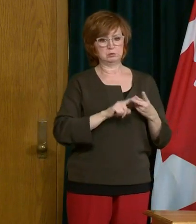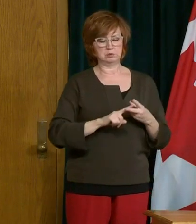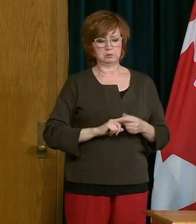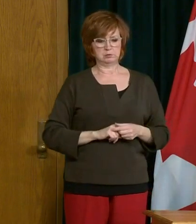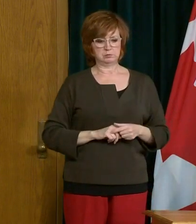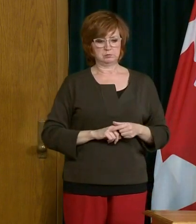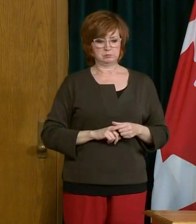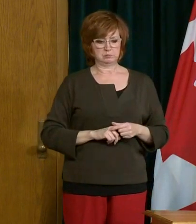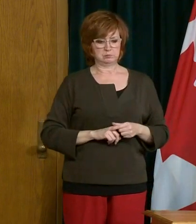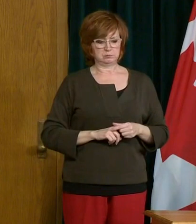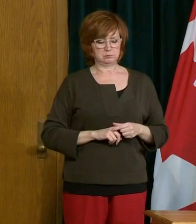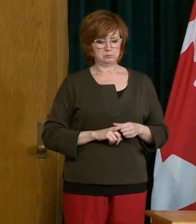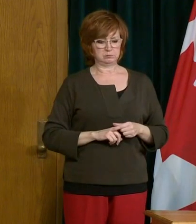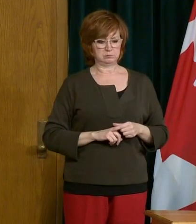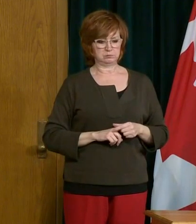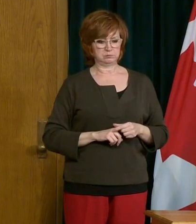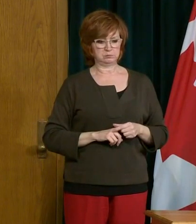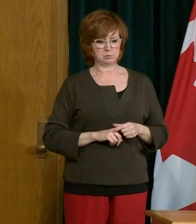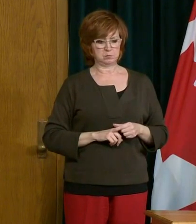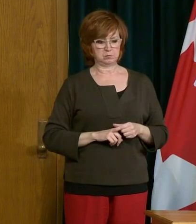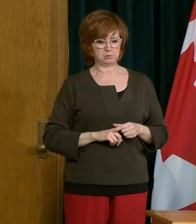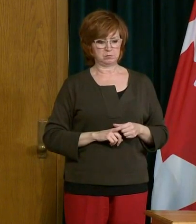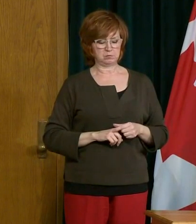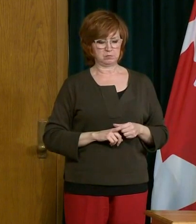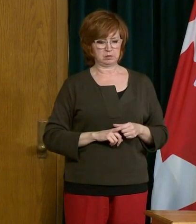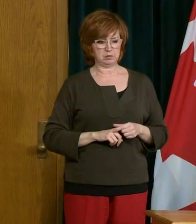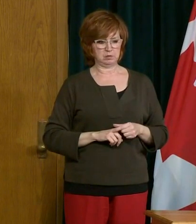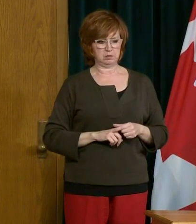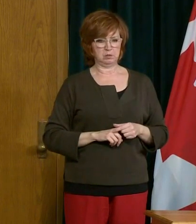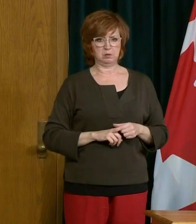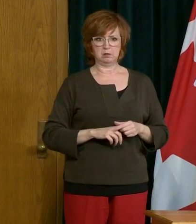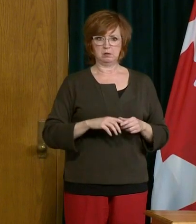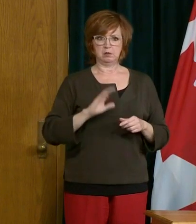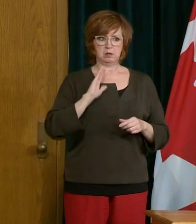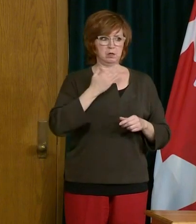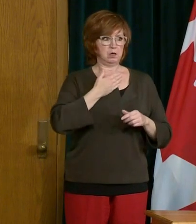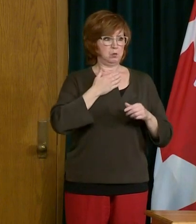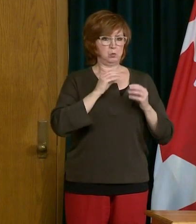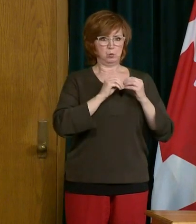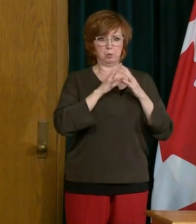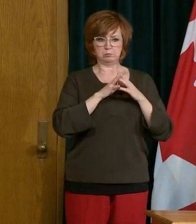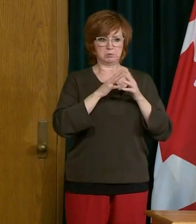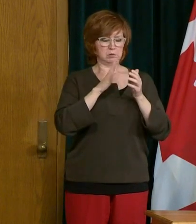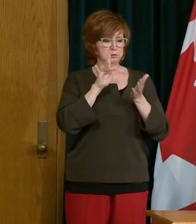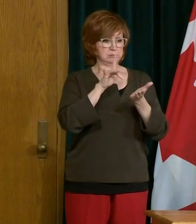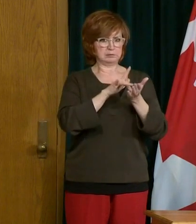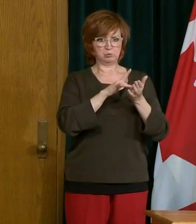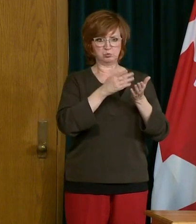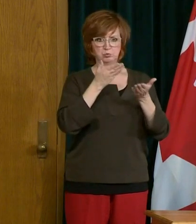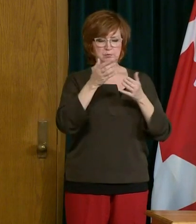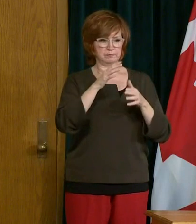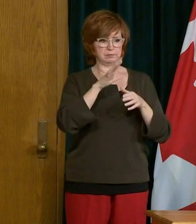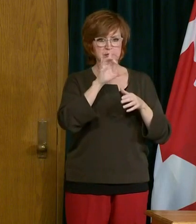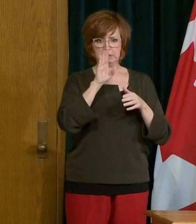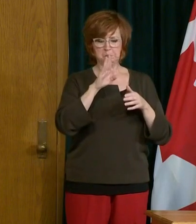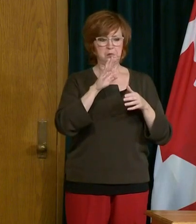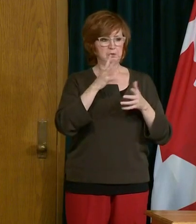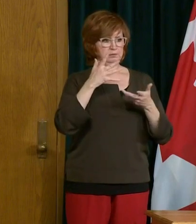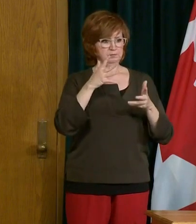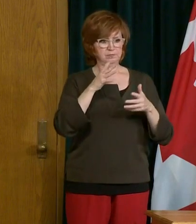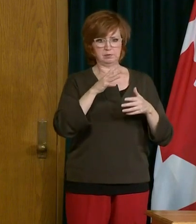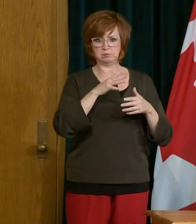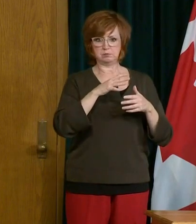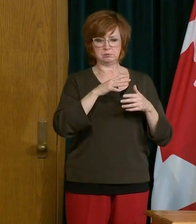may be a few that are not exactly at 24/7 right now due to a few different reasons, accessing individuals on